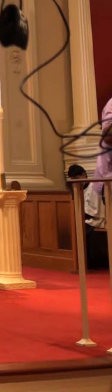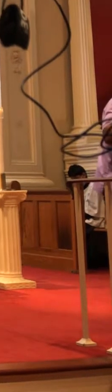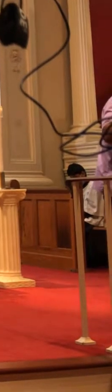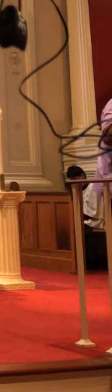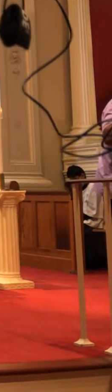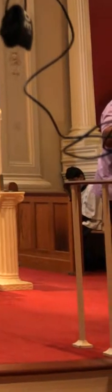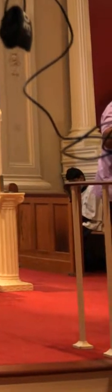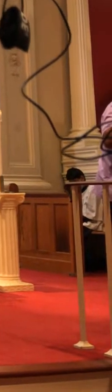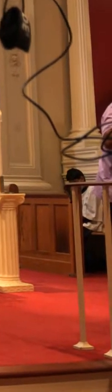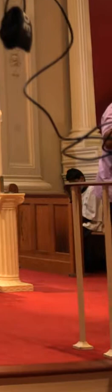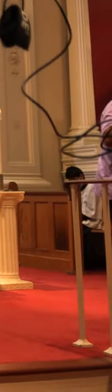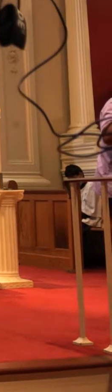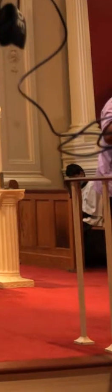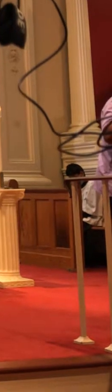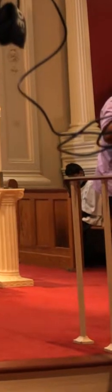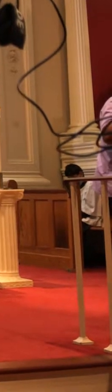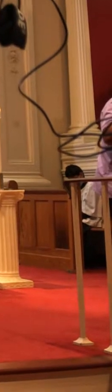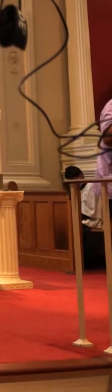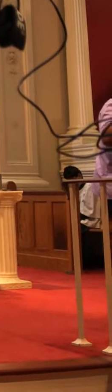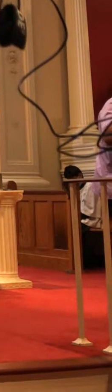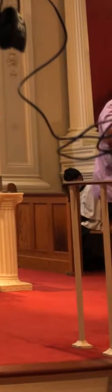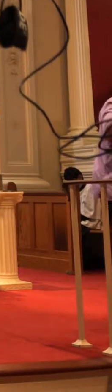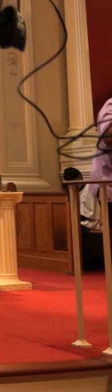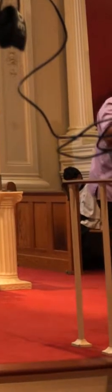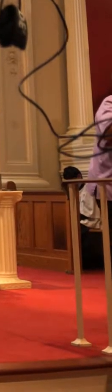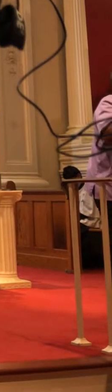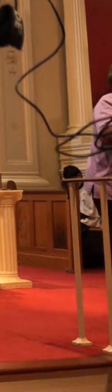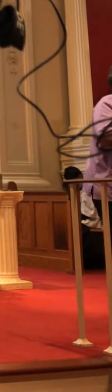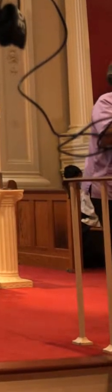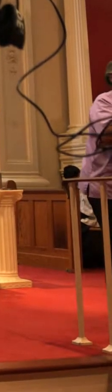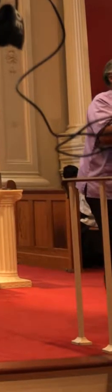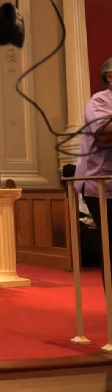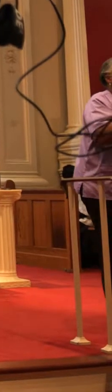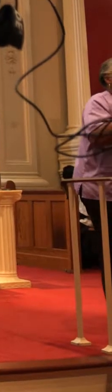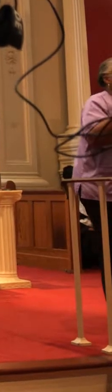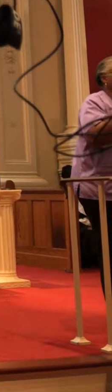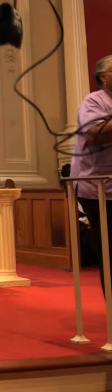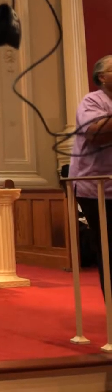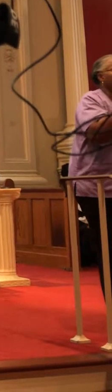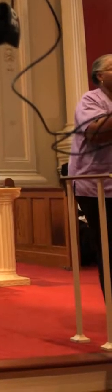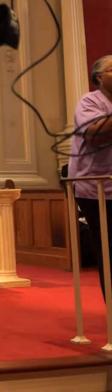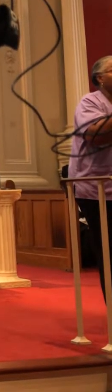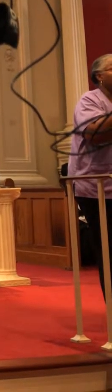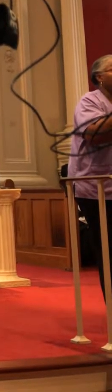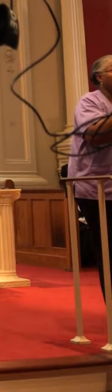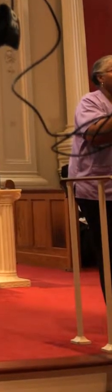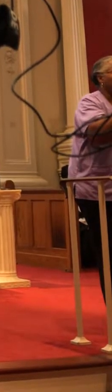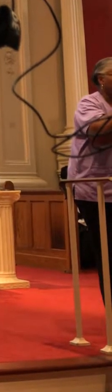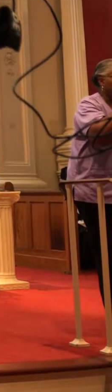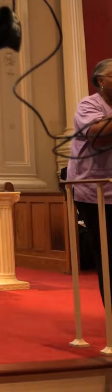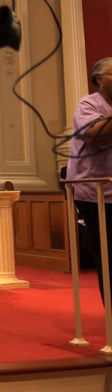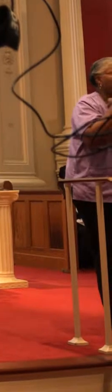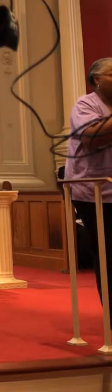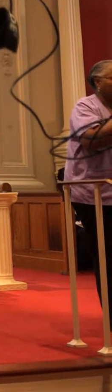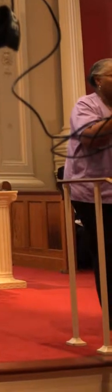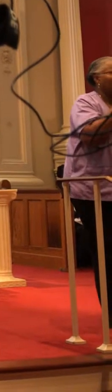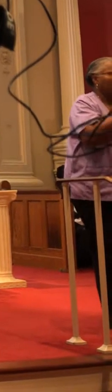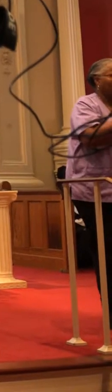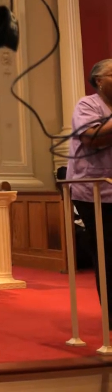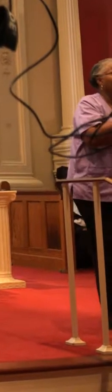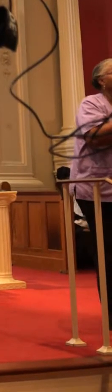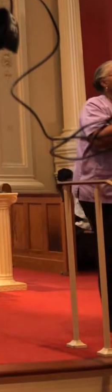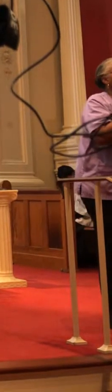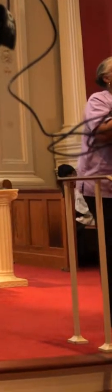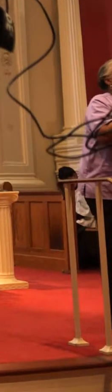the civil authorities, with the governor, the mayor, and the city as we continue to